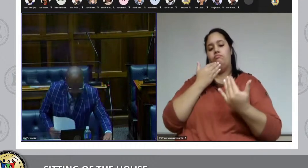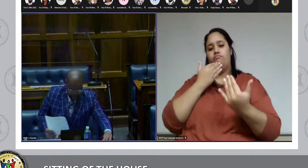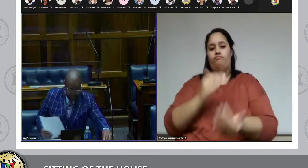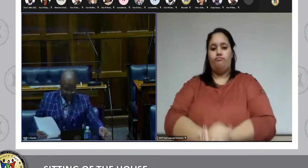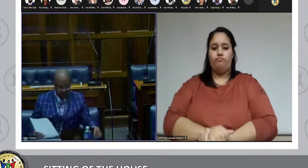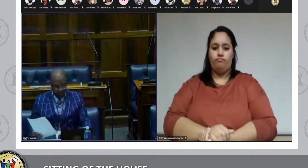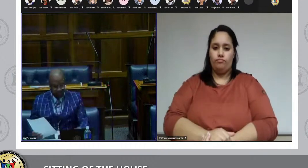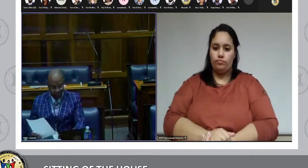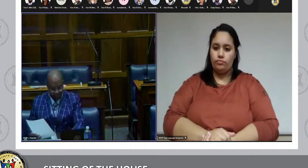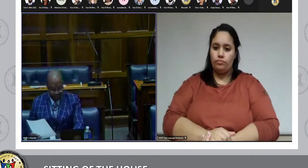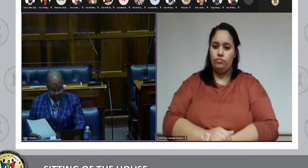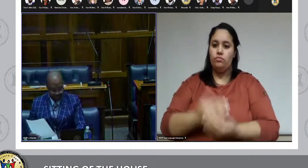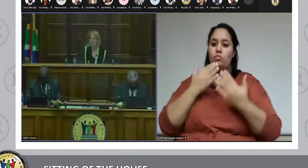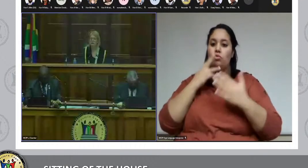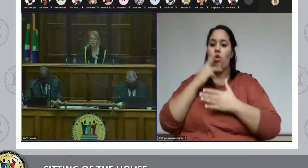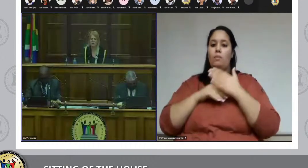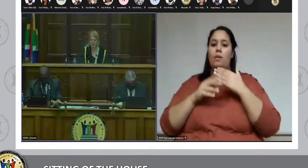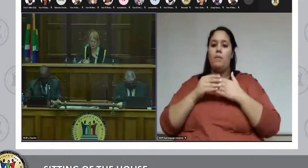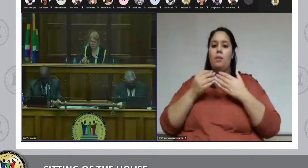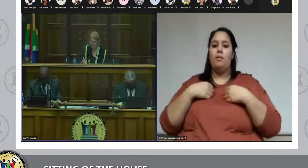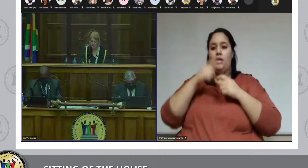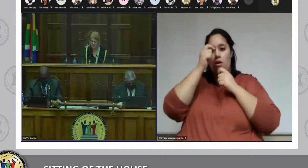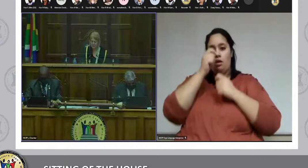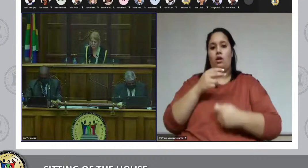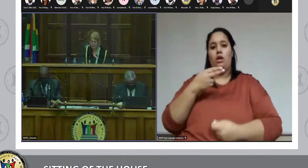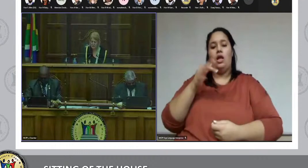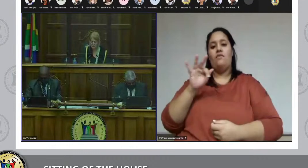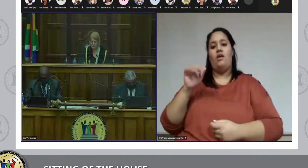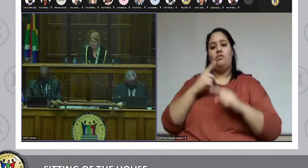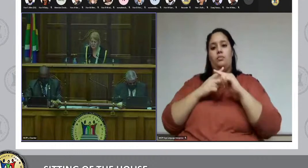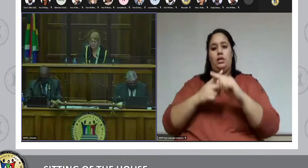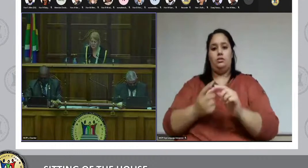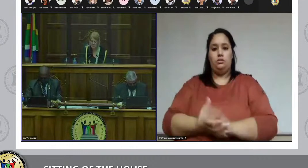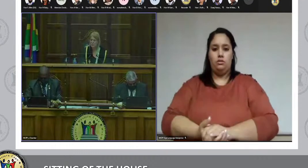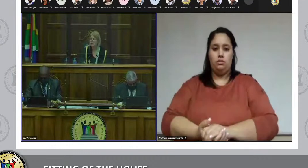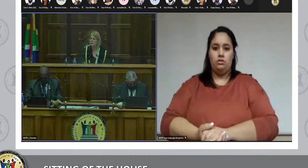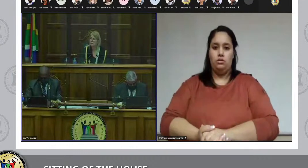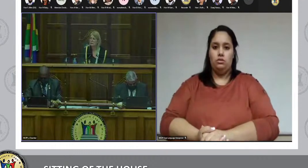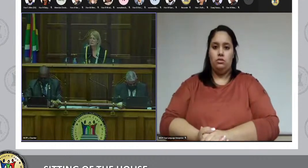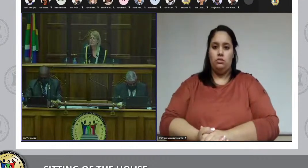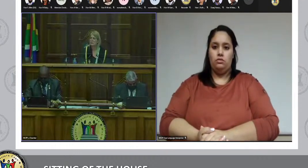Thank you, Honourable Member. And I recognise the Freedom Front Plus.